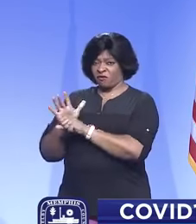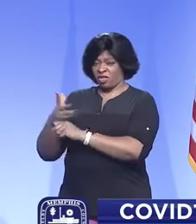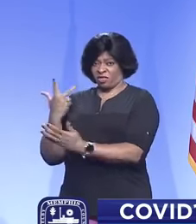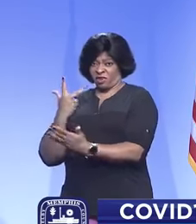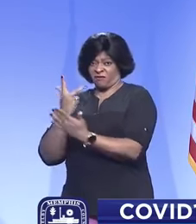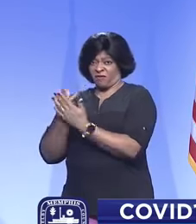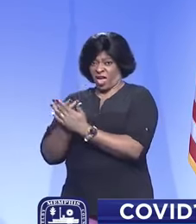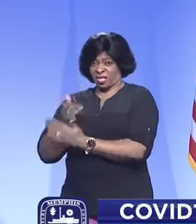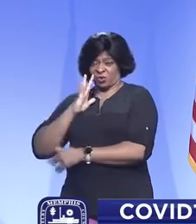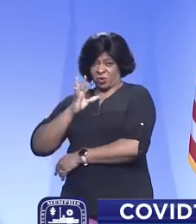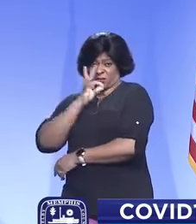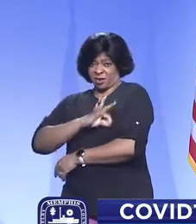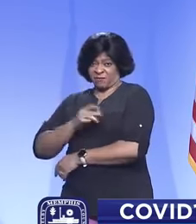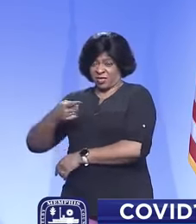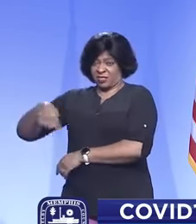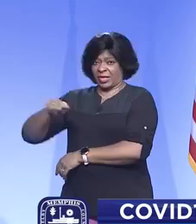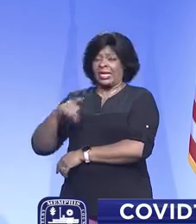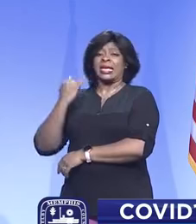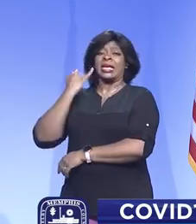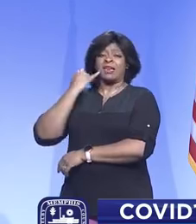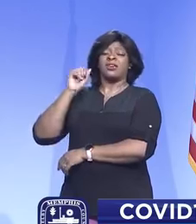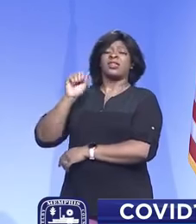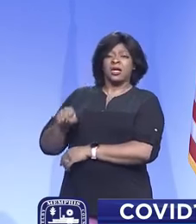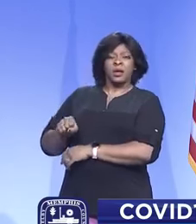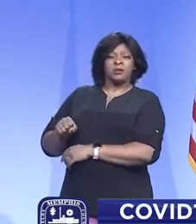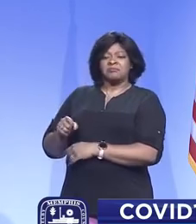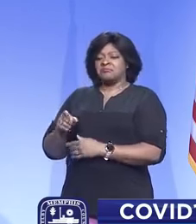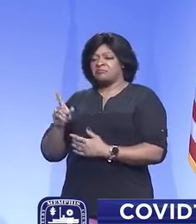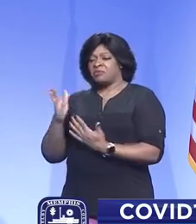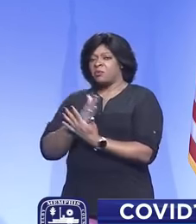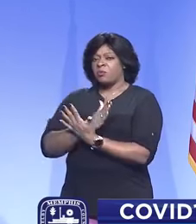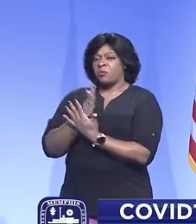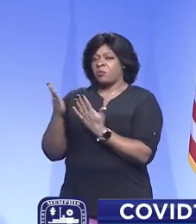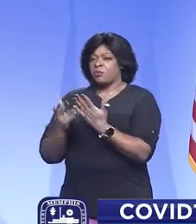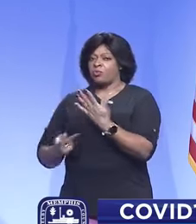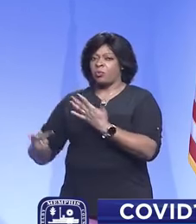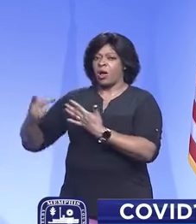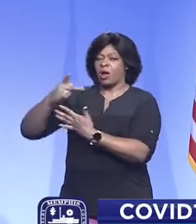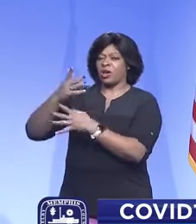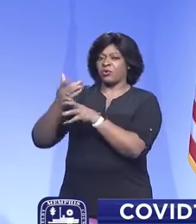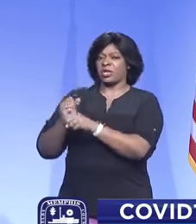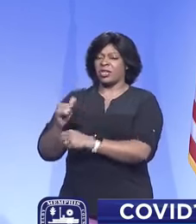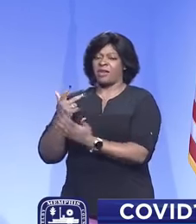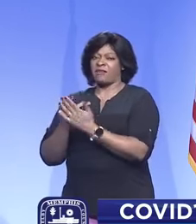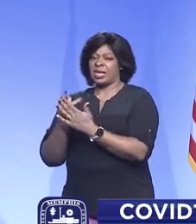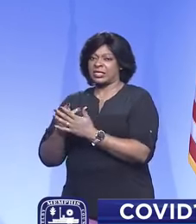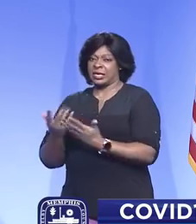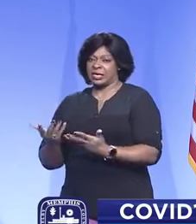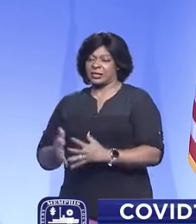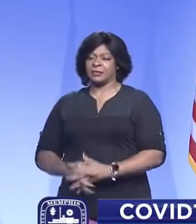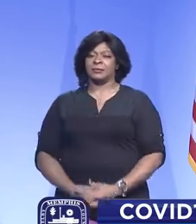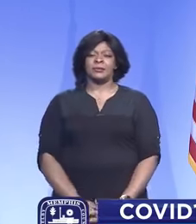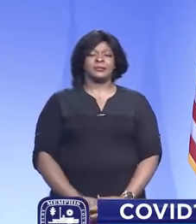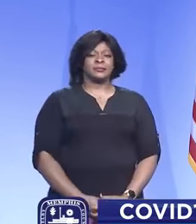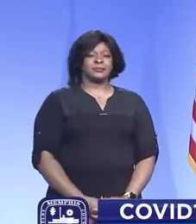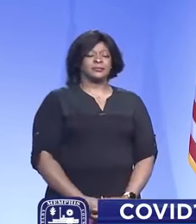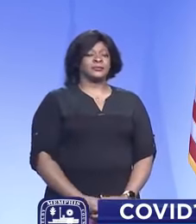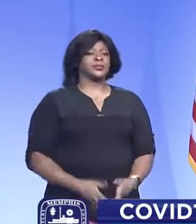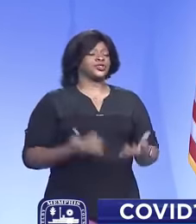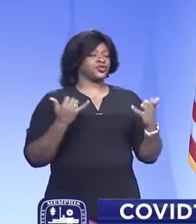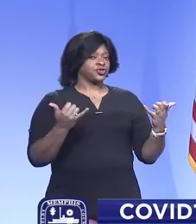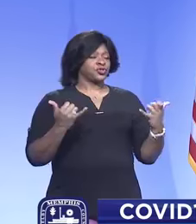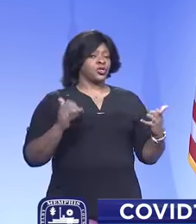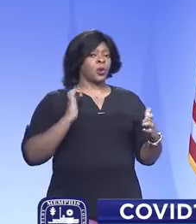vaccine benefit them? And if so, where do they fall in the priority of getting vaccinated? Currently,